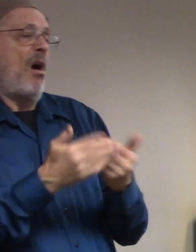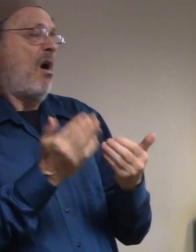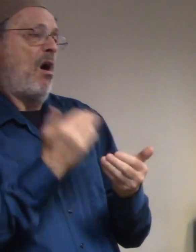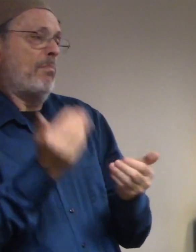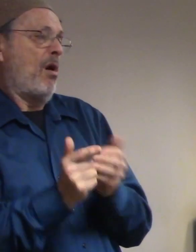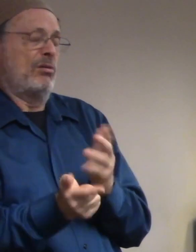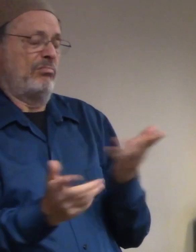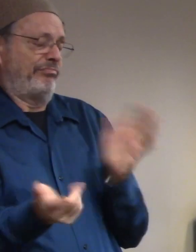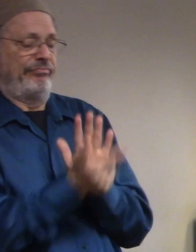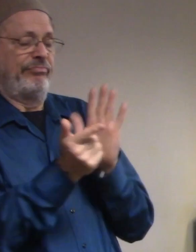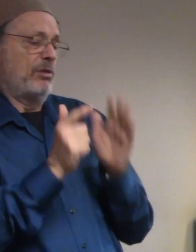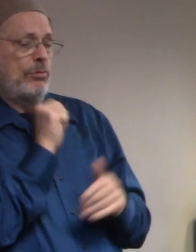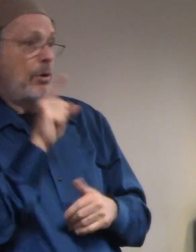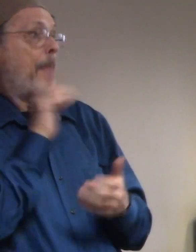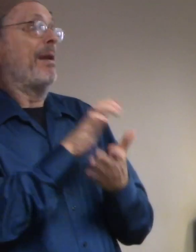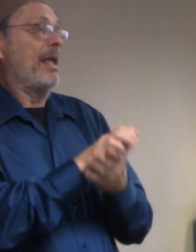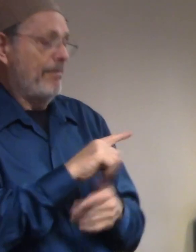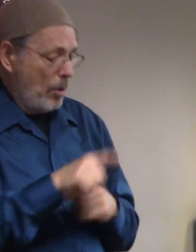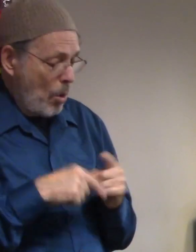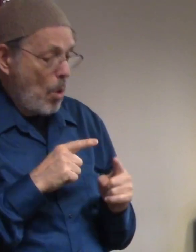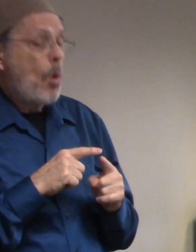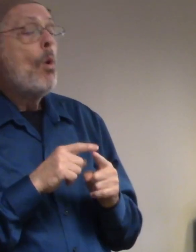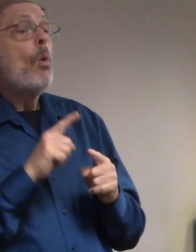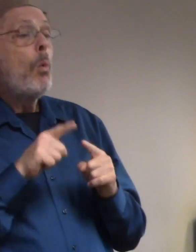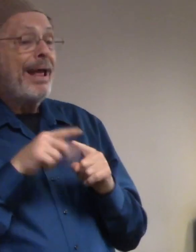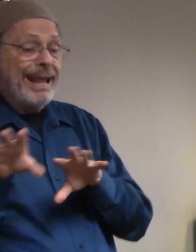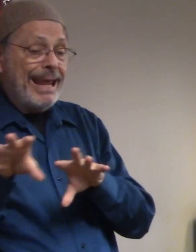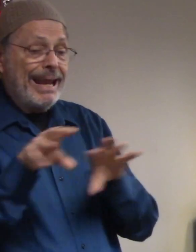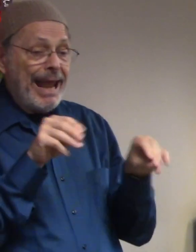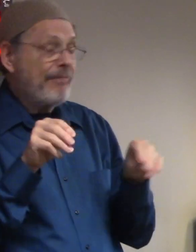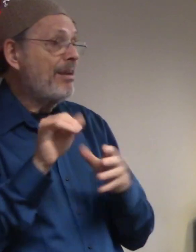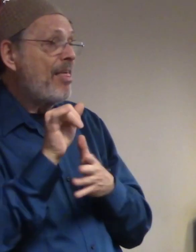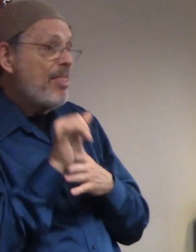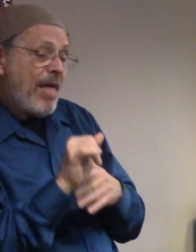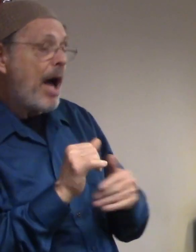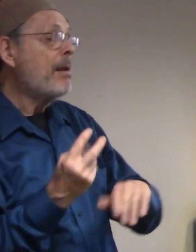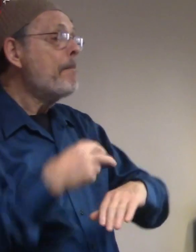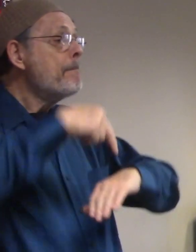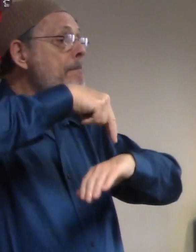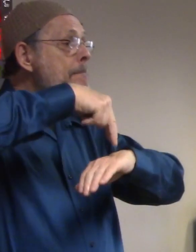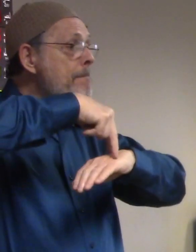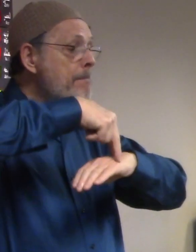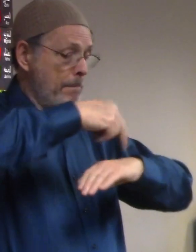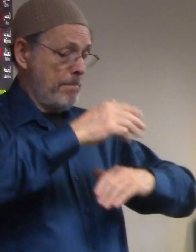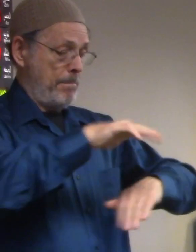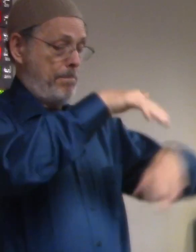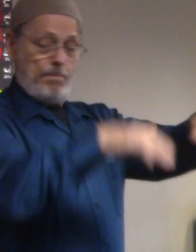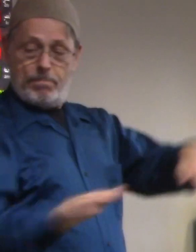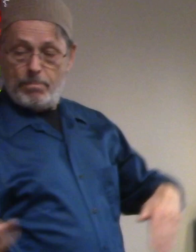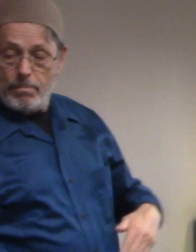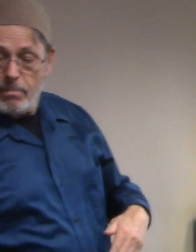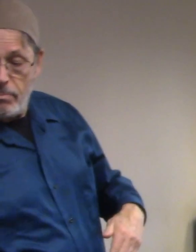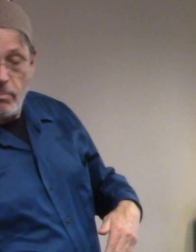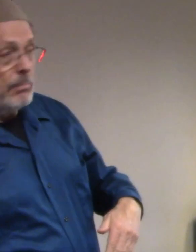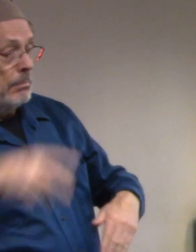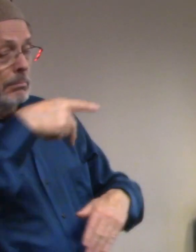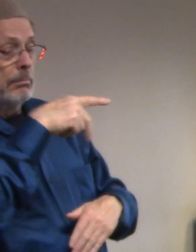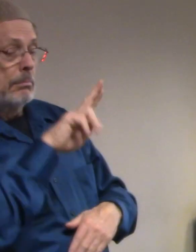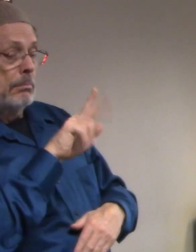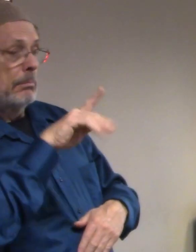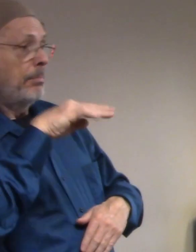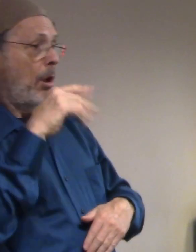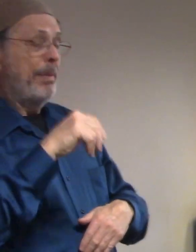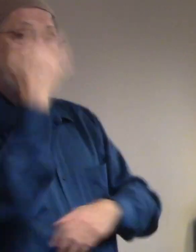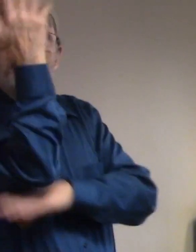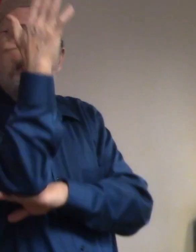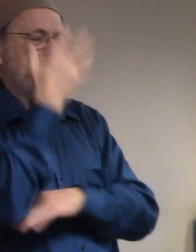it. When he left that pulpit, that tree started whining and screaming. Everybody heard it to the point that he got down from the pulpit. He